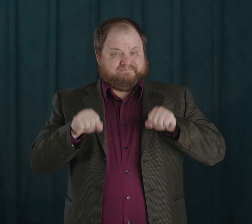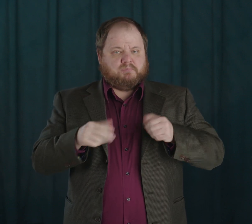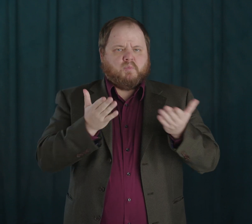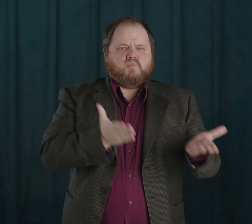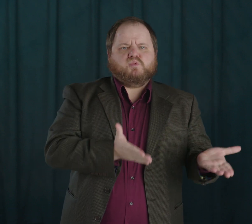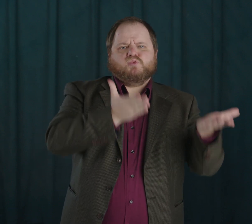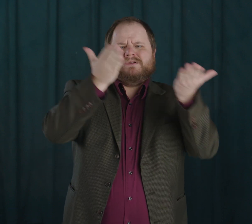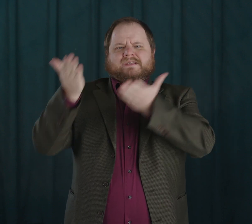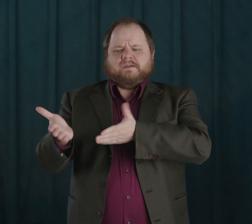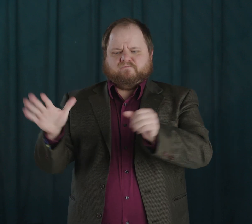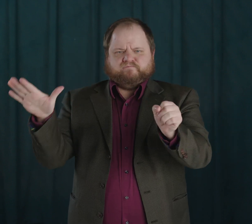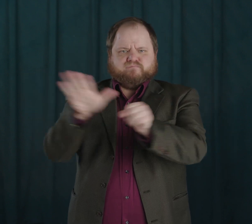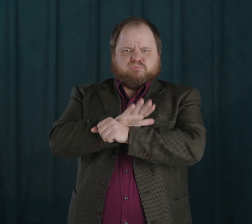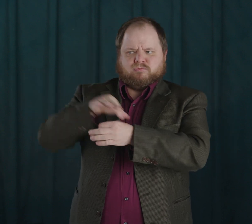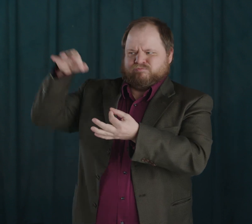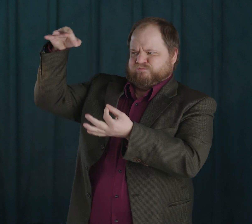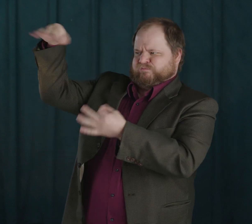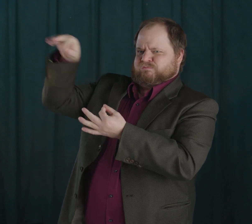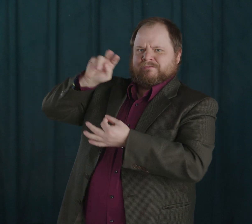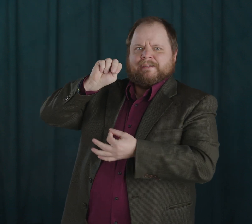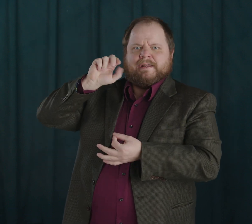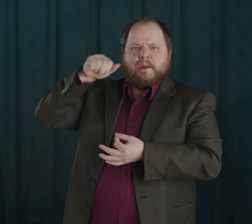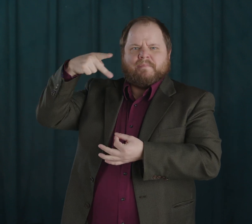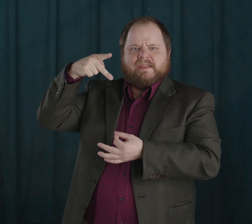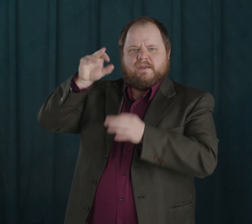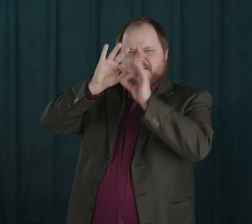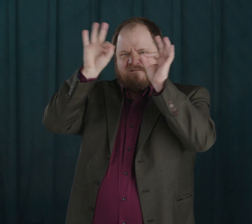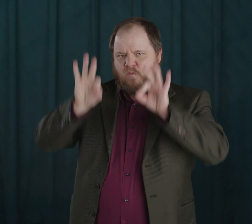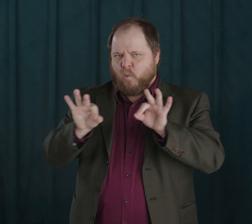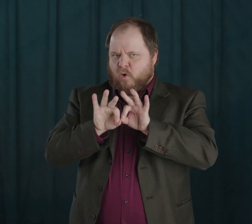If possible, bring the completed NAF form to the pod.